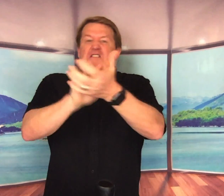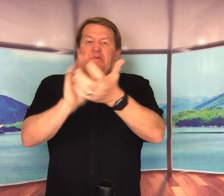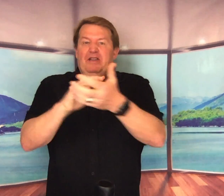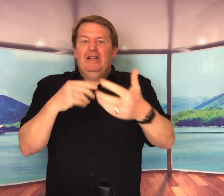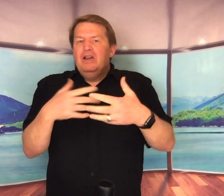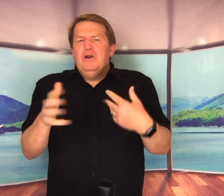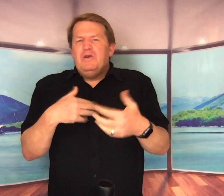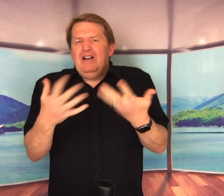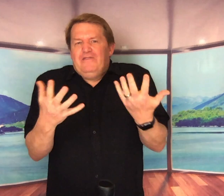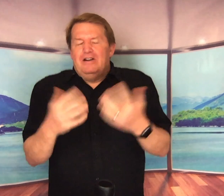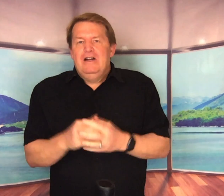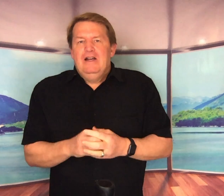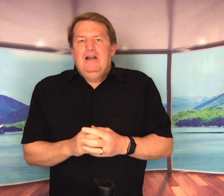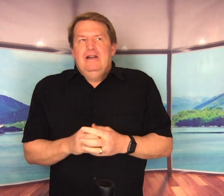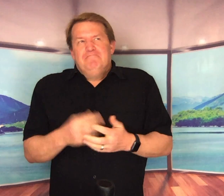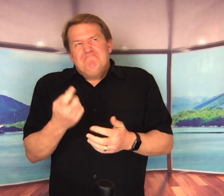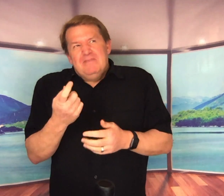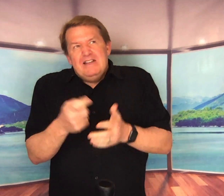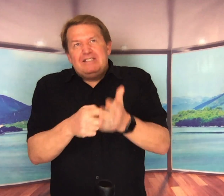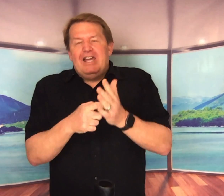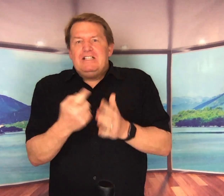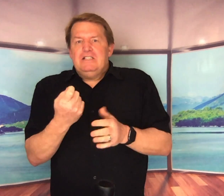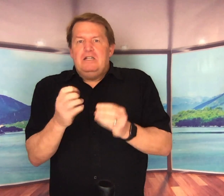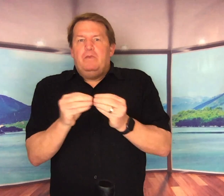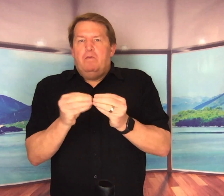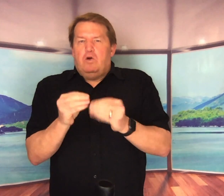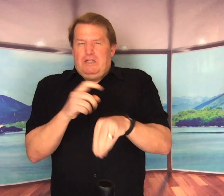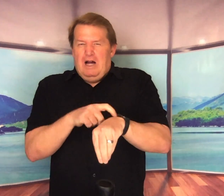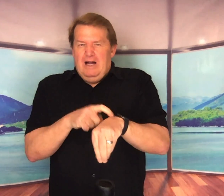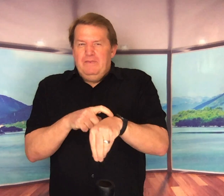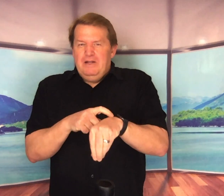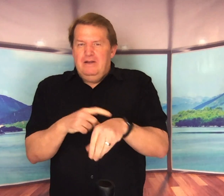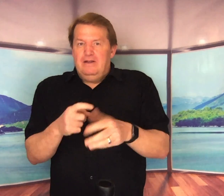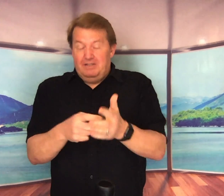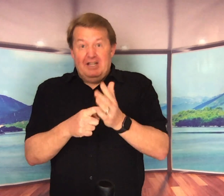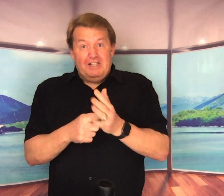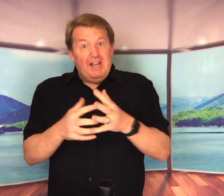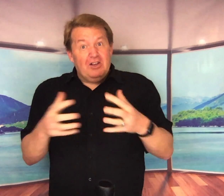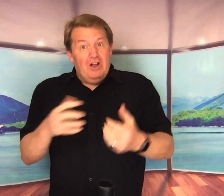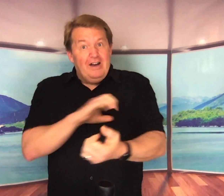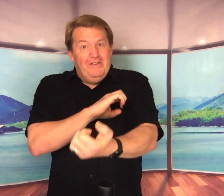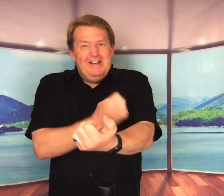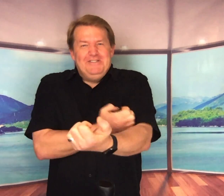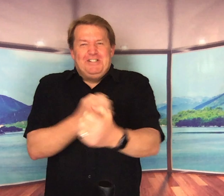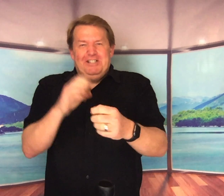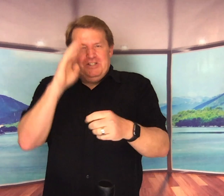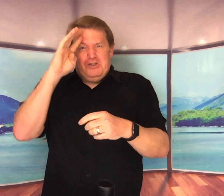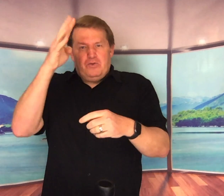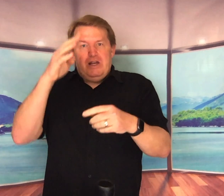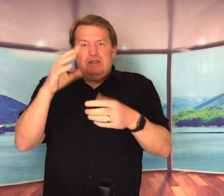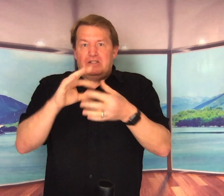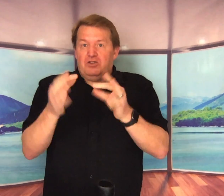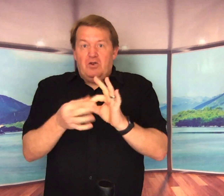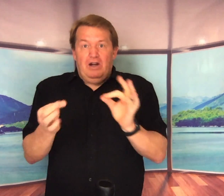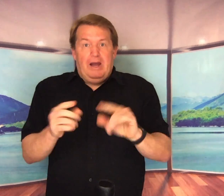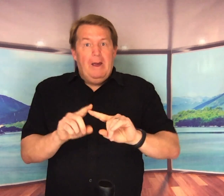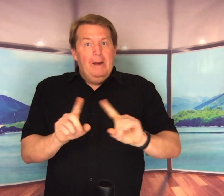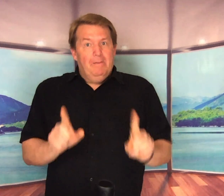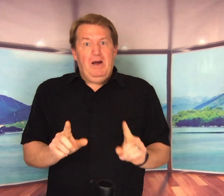clapping, whatever. It takes a little bit more time. It does take a lot of energy to create the story, but